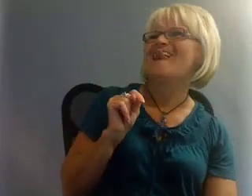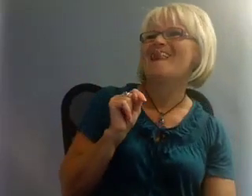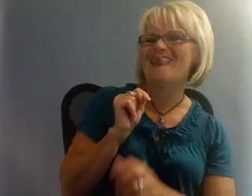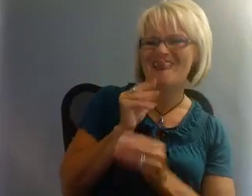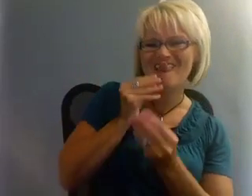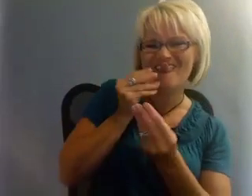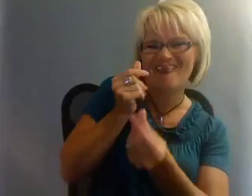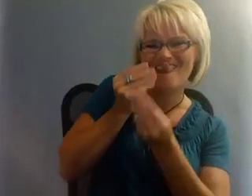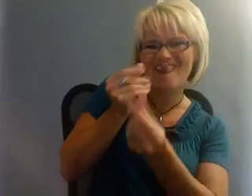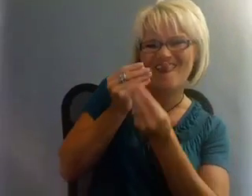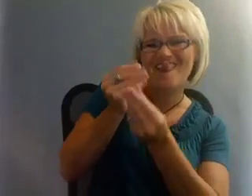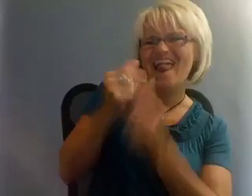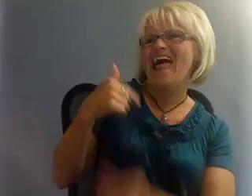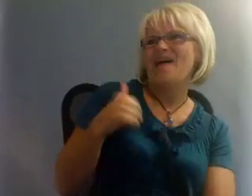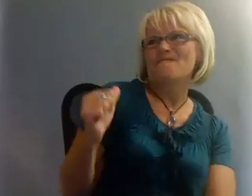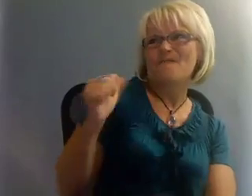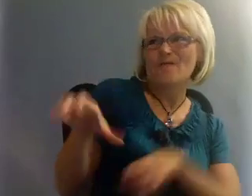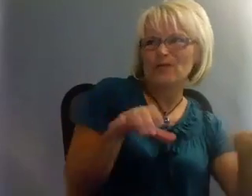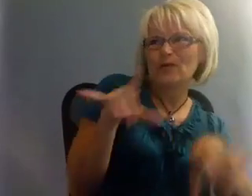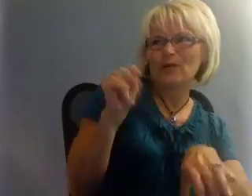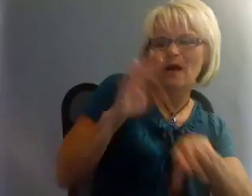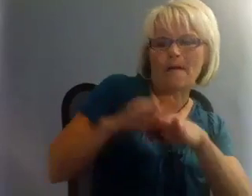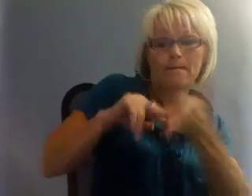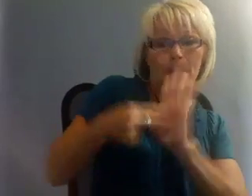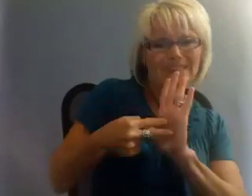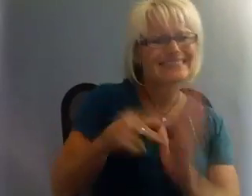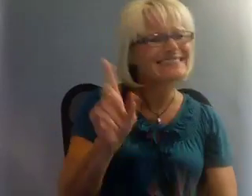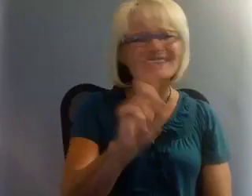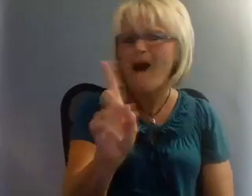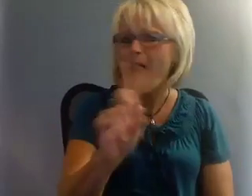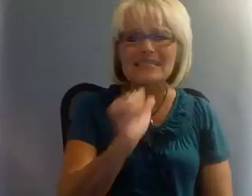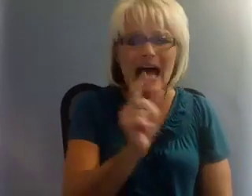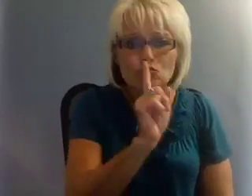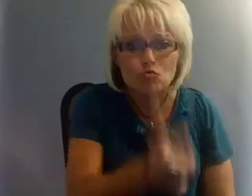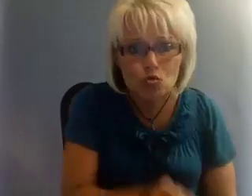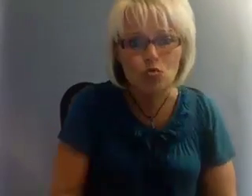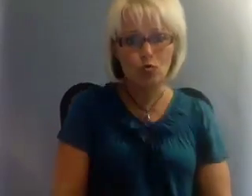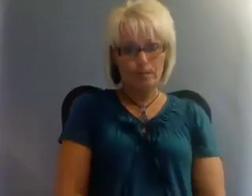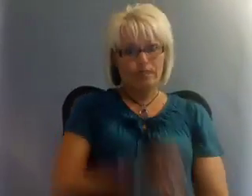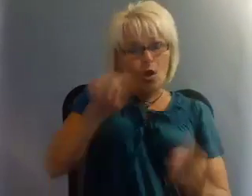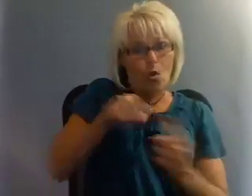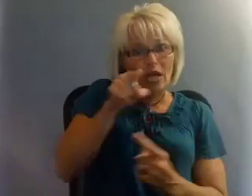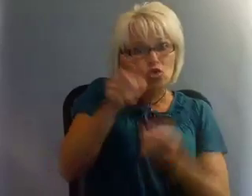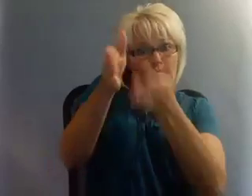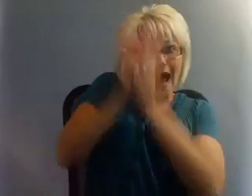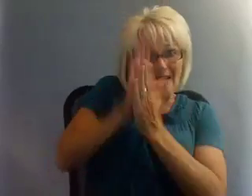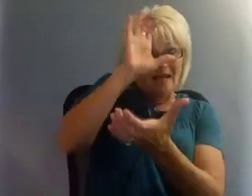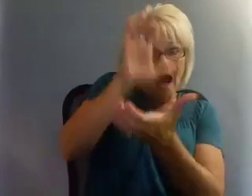But I promise you, when you asked it, it went in one ear, spun around his nothing box, and shot out the other one. And he don't